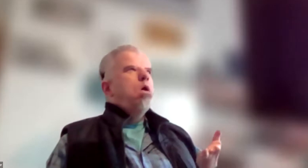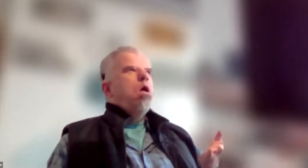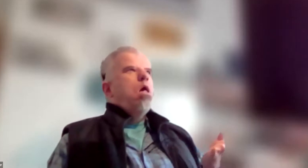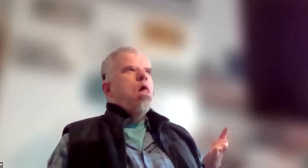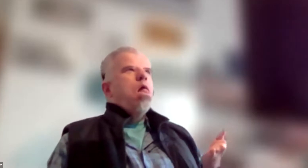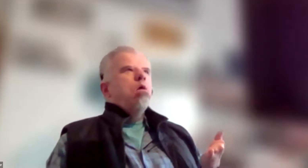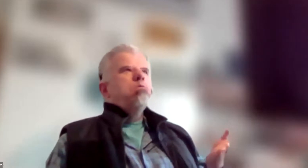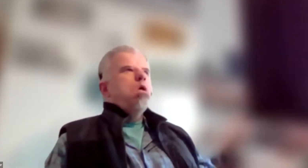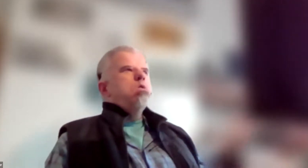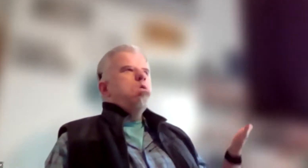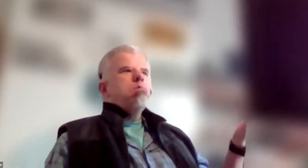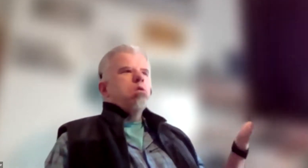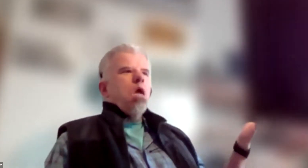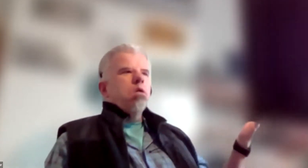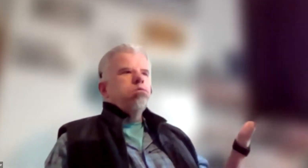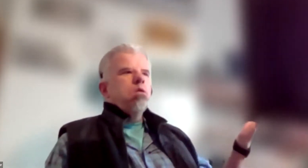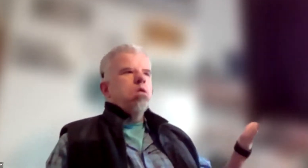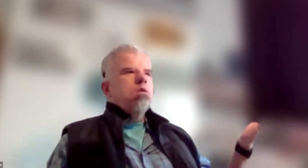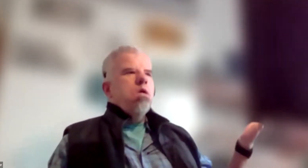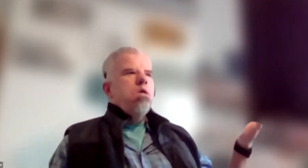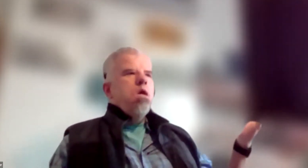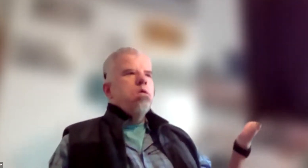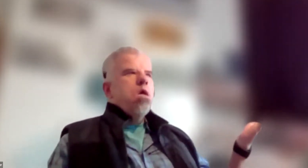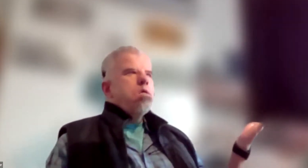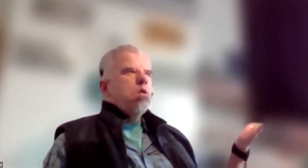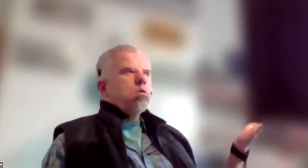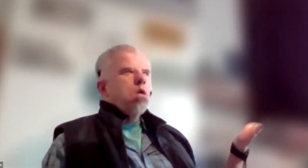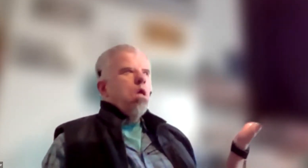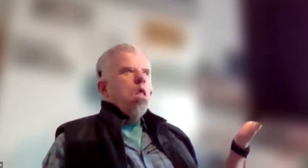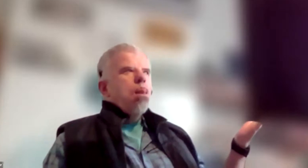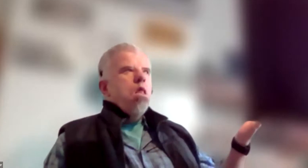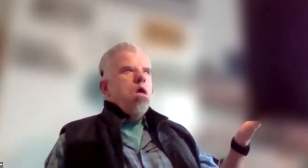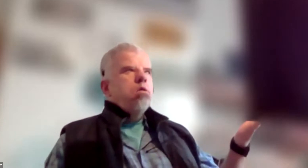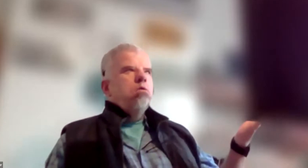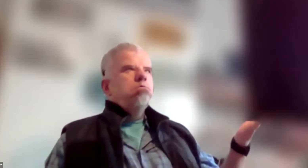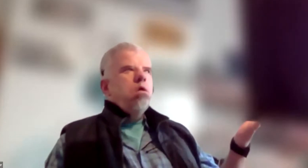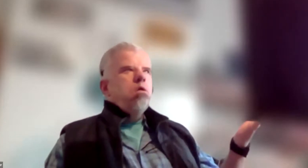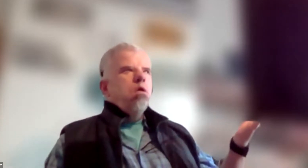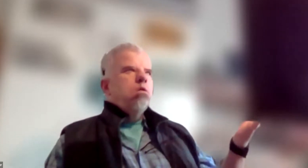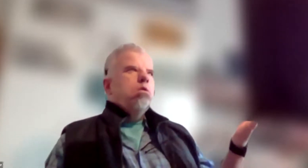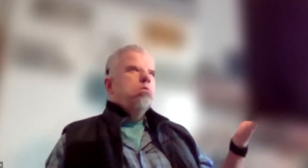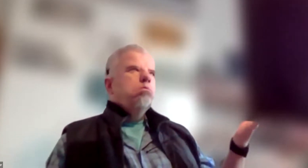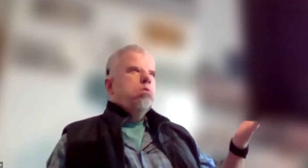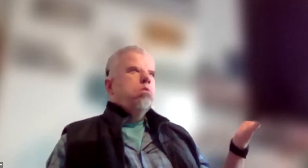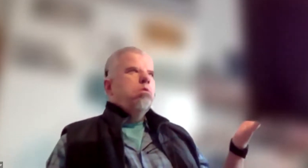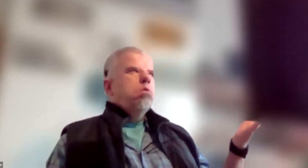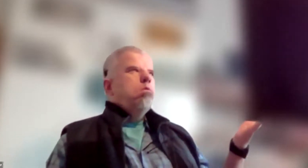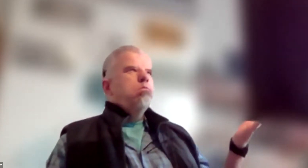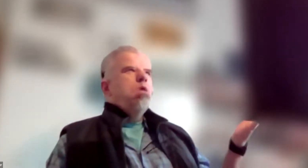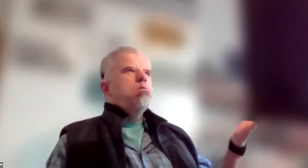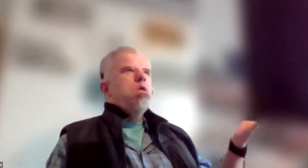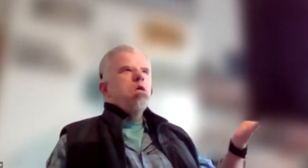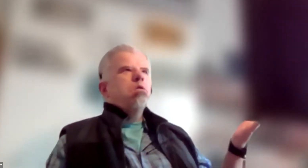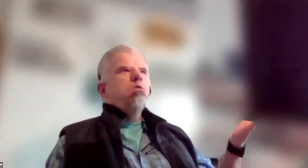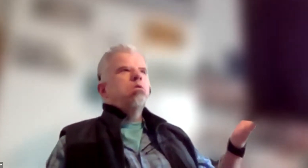go, "Well, he's a bit standoffish, isn't he? He's not very nice to talk